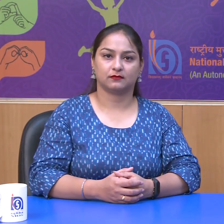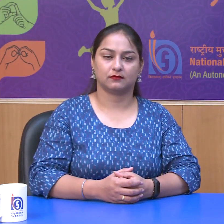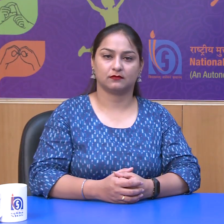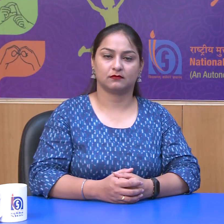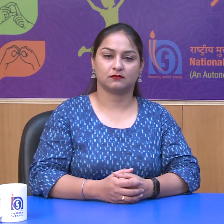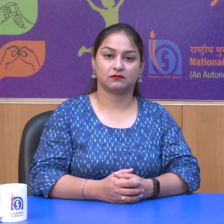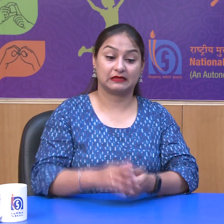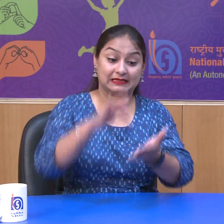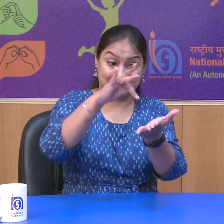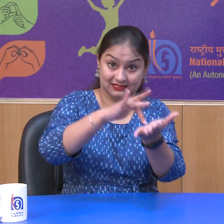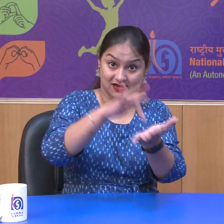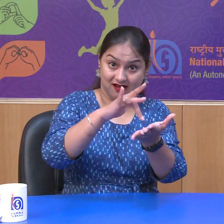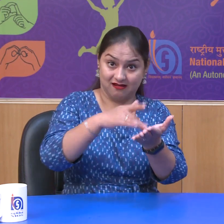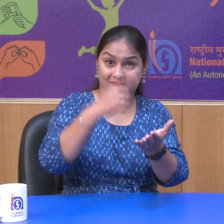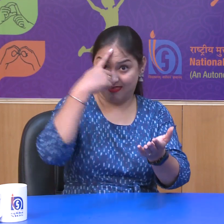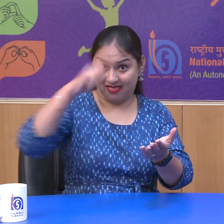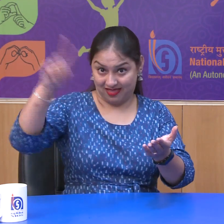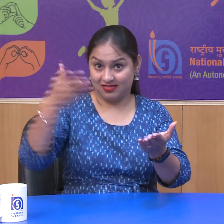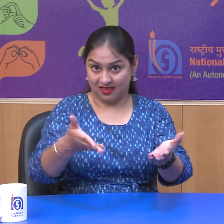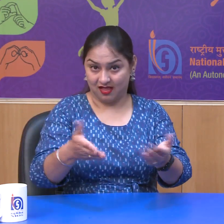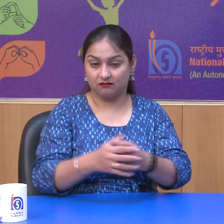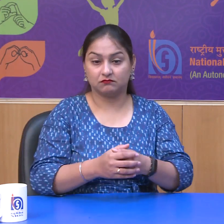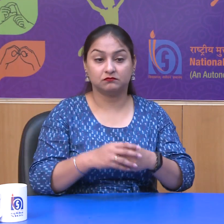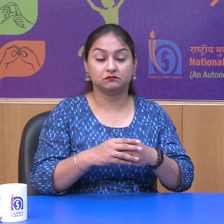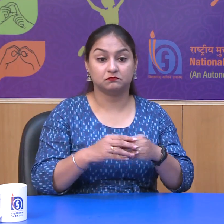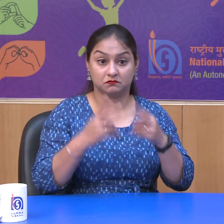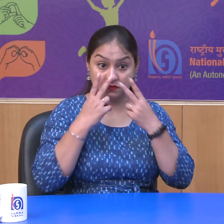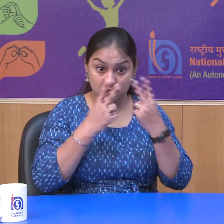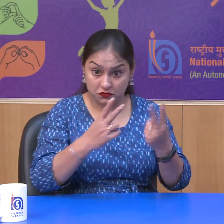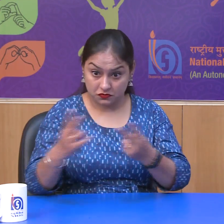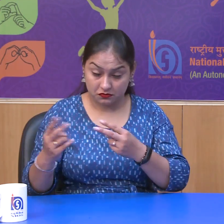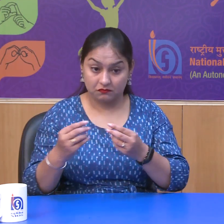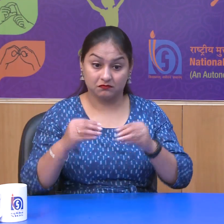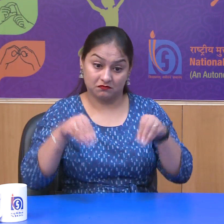Central part of India is dominated by the plateau area.